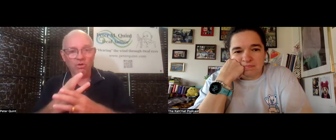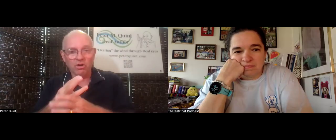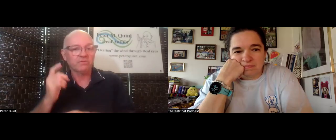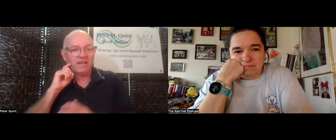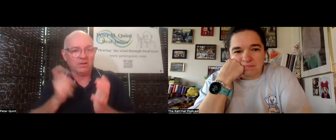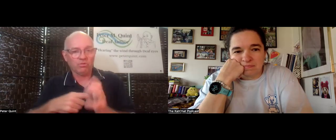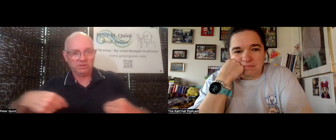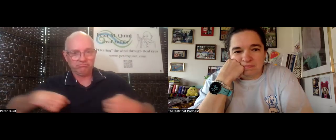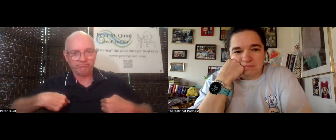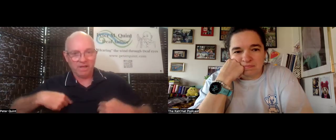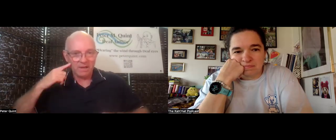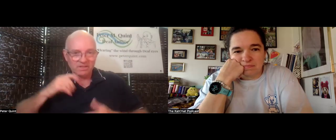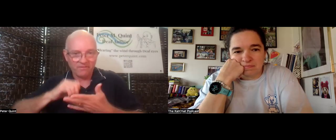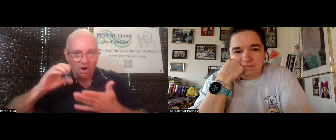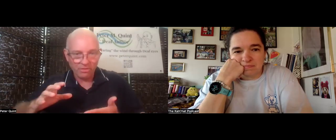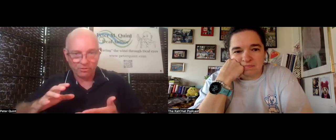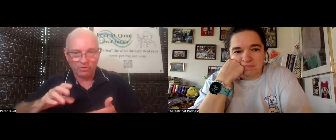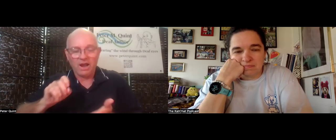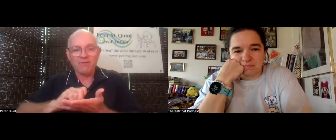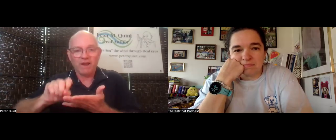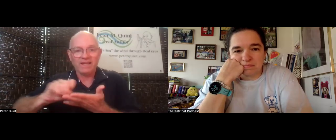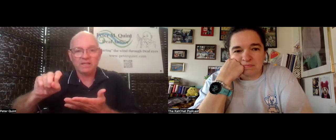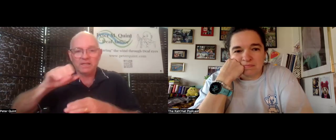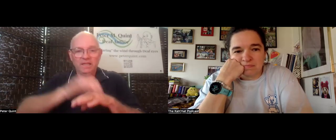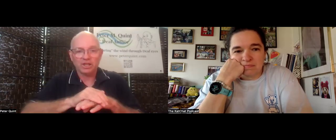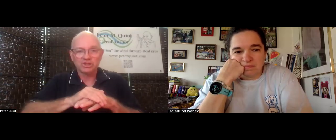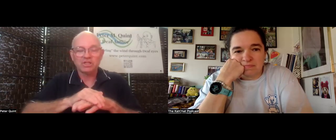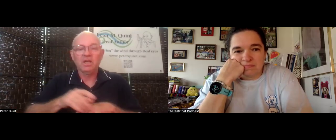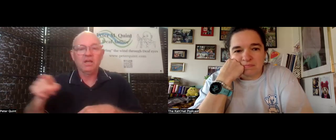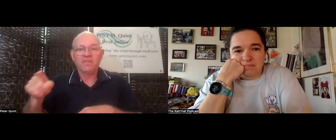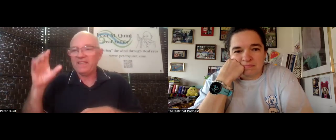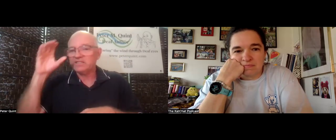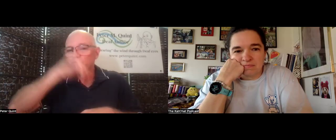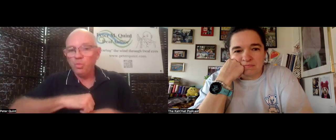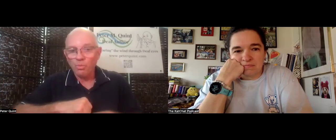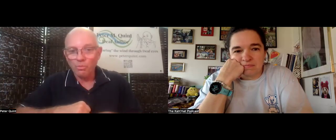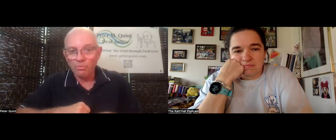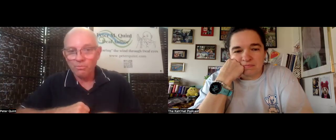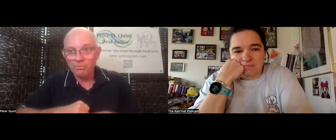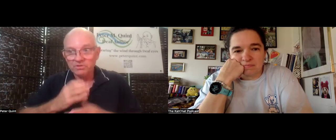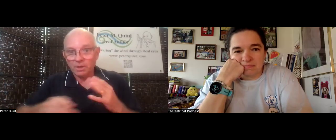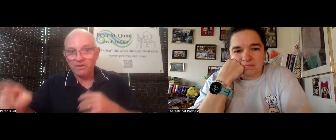deaf world, they notice I'm a deaf. I write in English. They